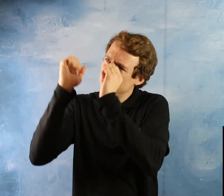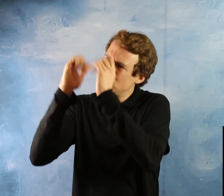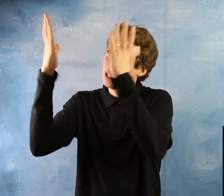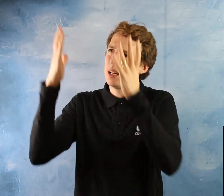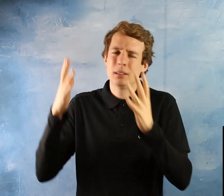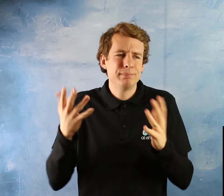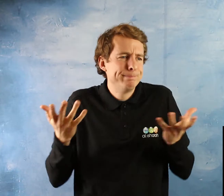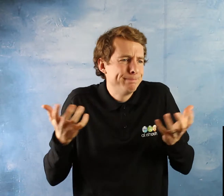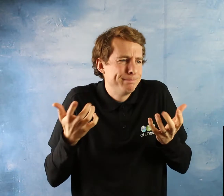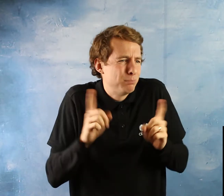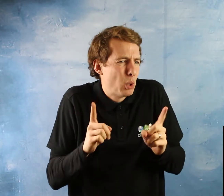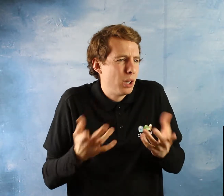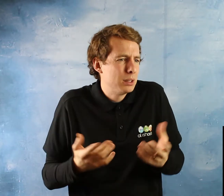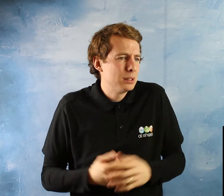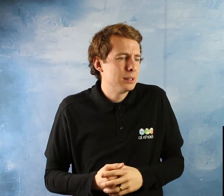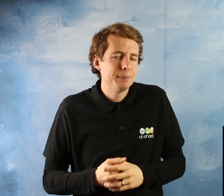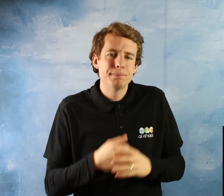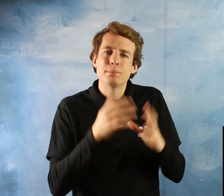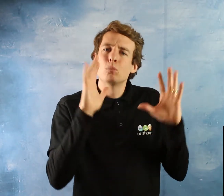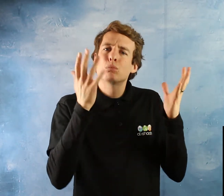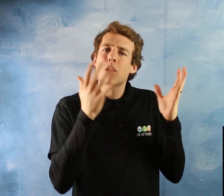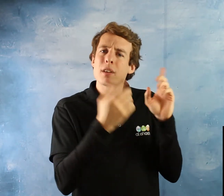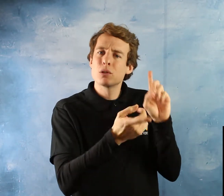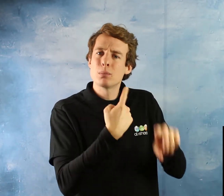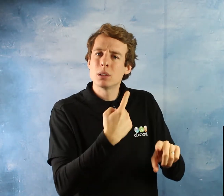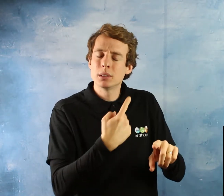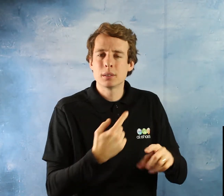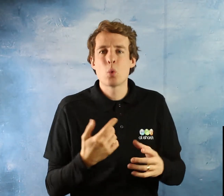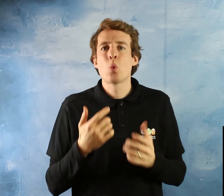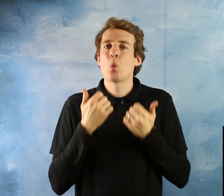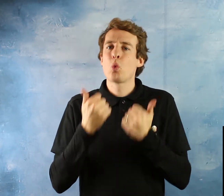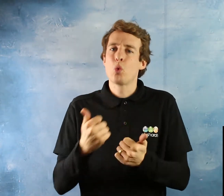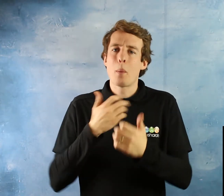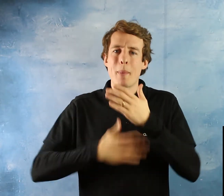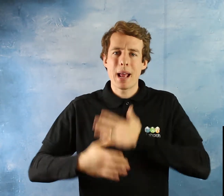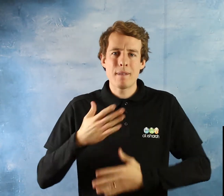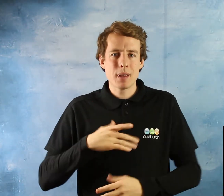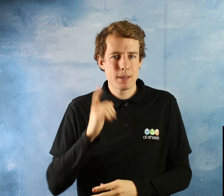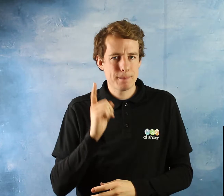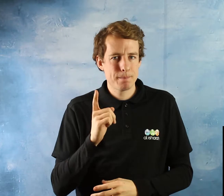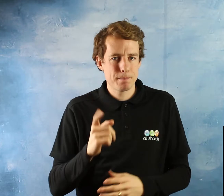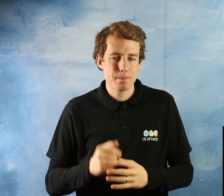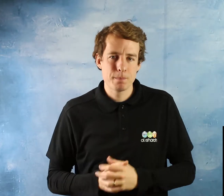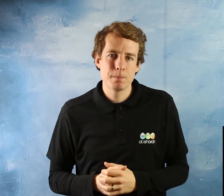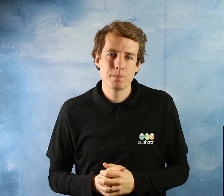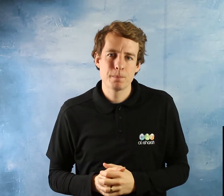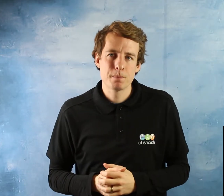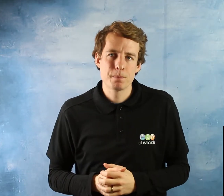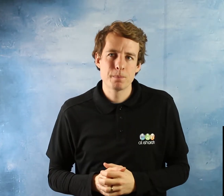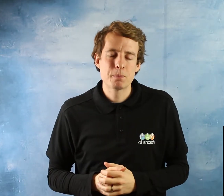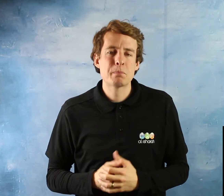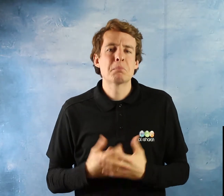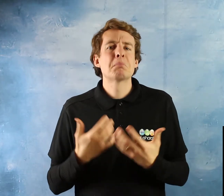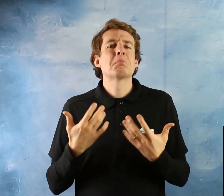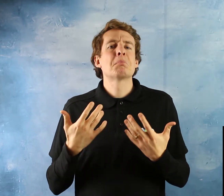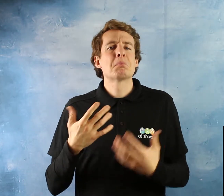conduct. So this is the status of good character in Islam. It is most